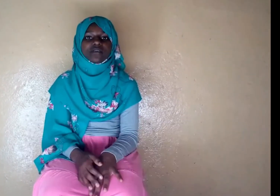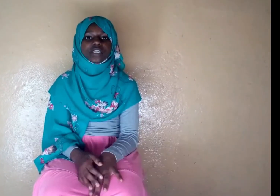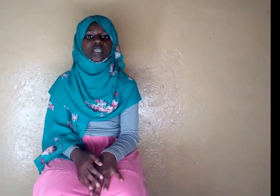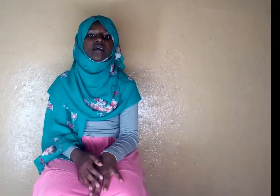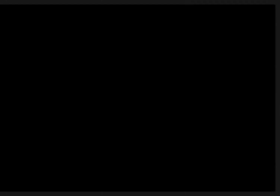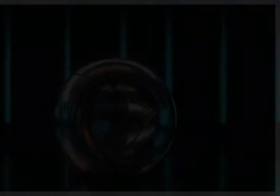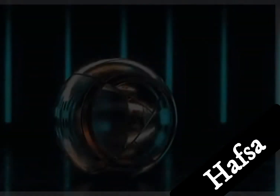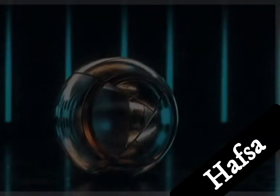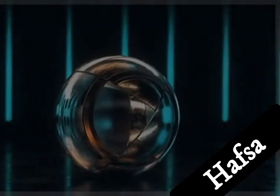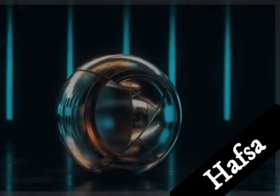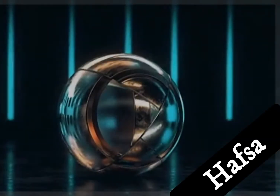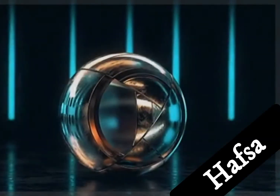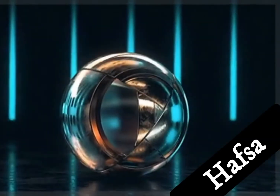language.